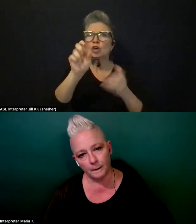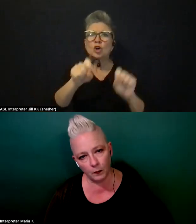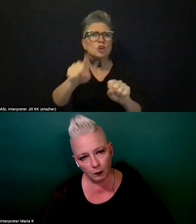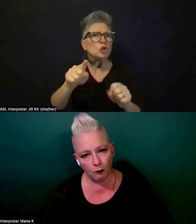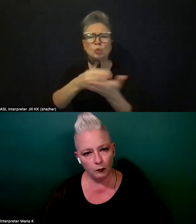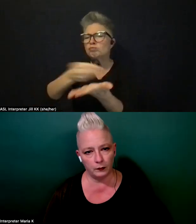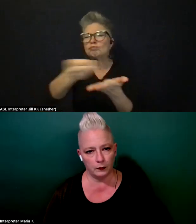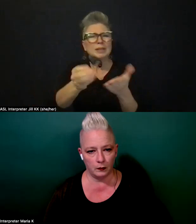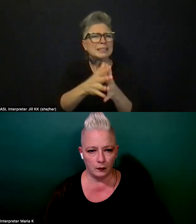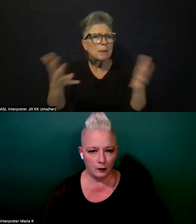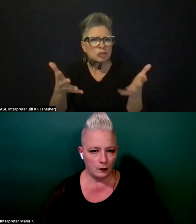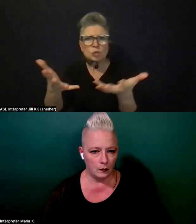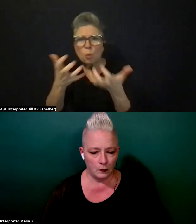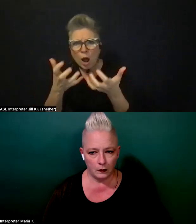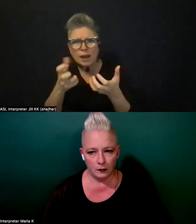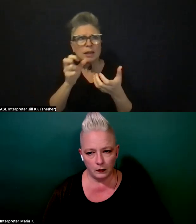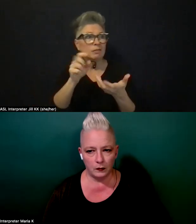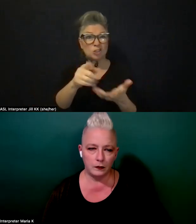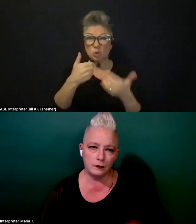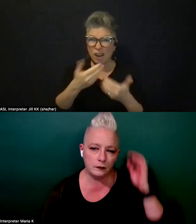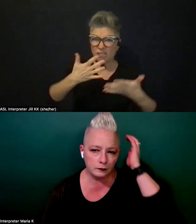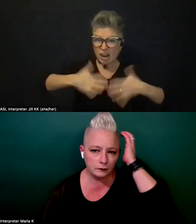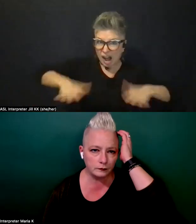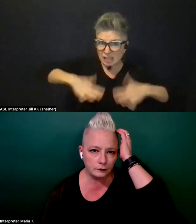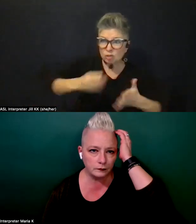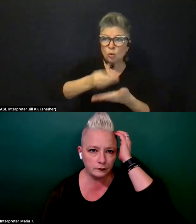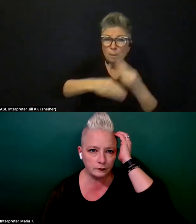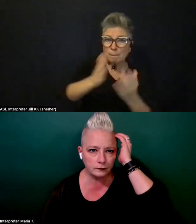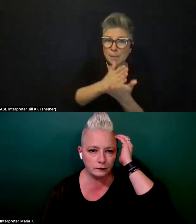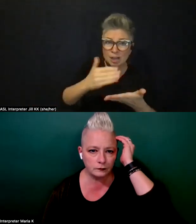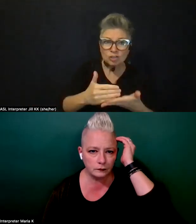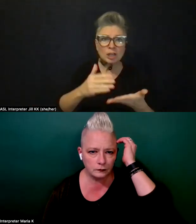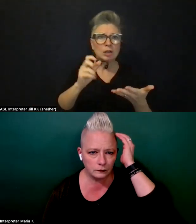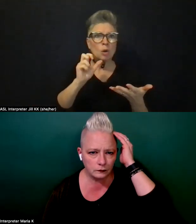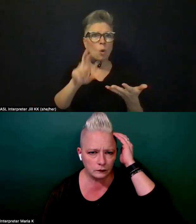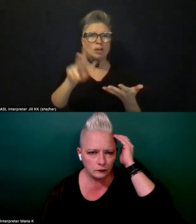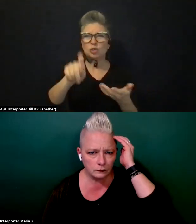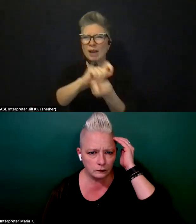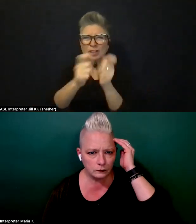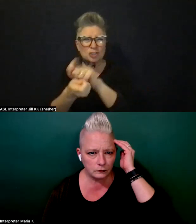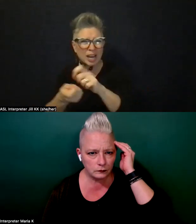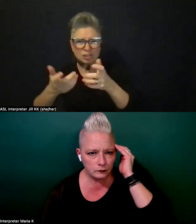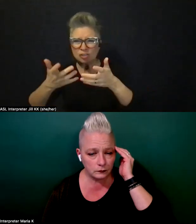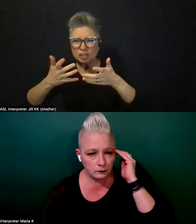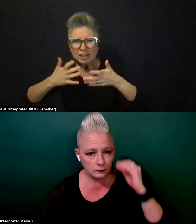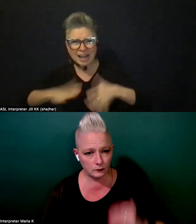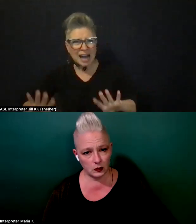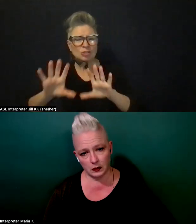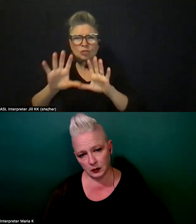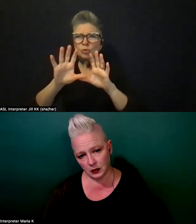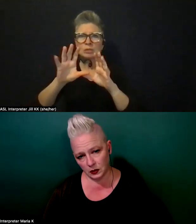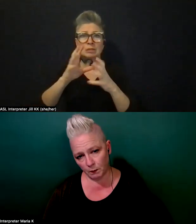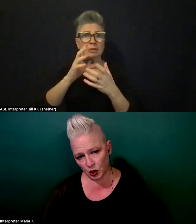cartoon runters or making the cartoon or purchasing the cartoon and hopefully it will be redo